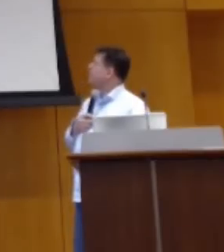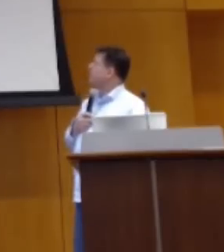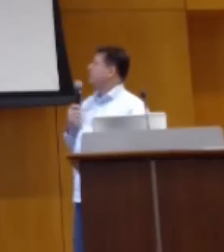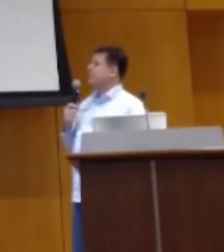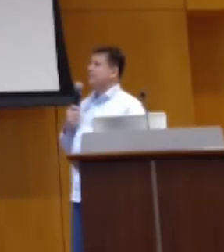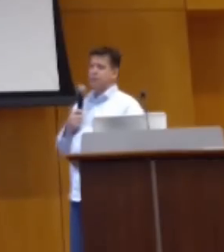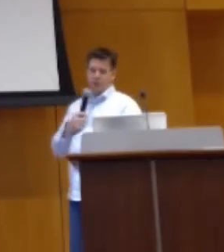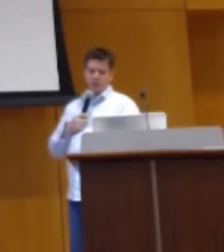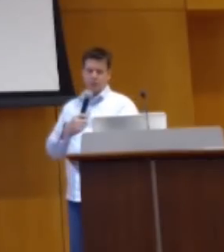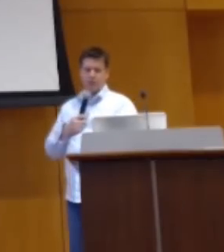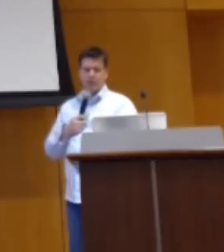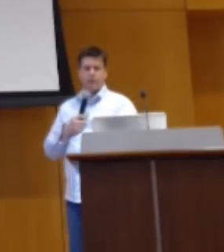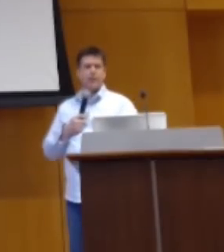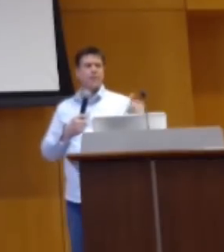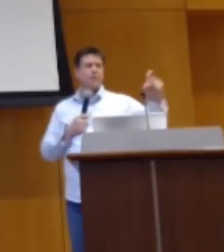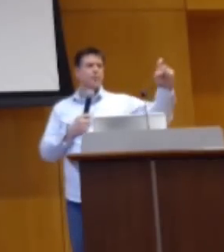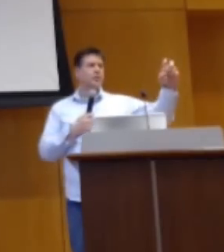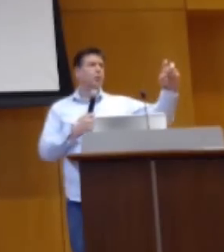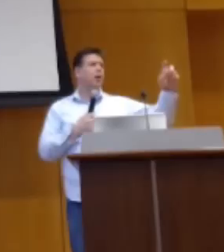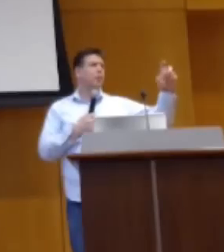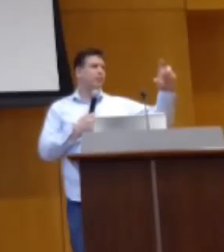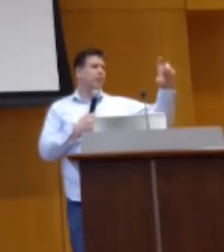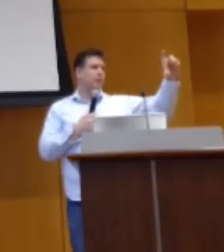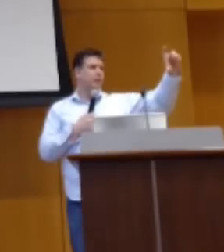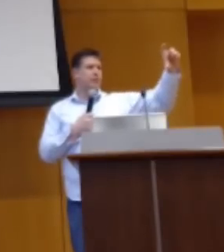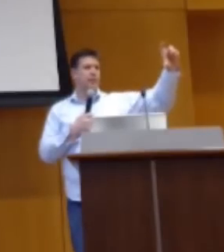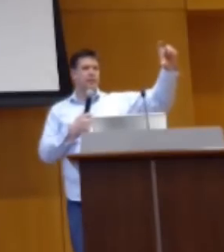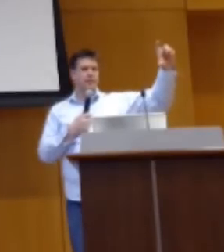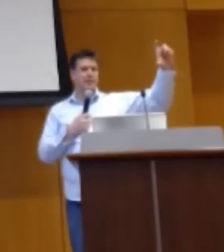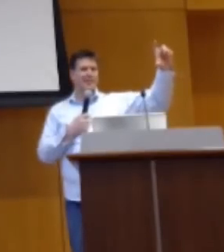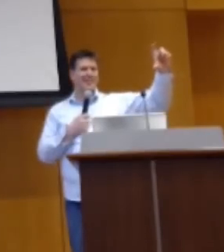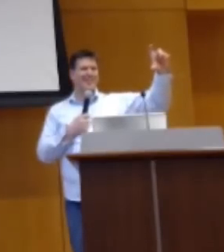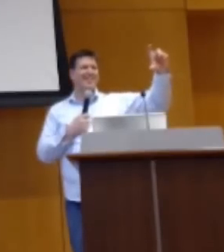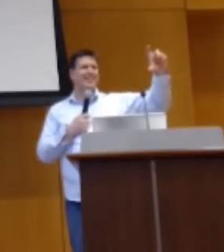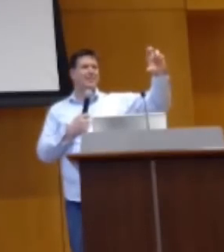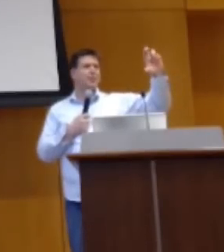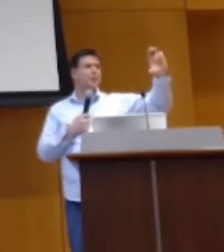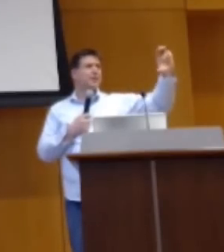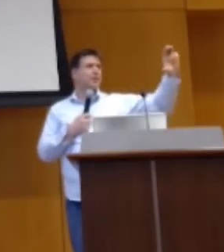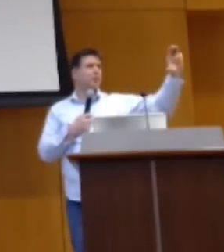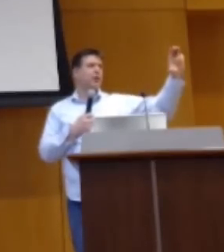And this C2 here is really interesting. There's also a C1 we found. Looks like this. C2 and C3.